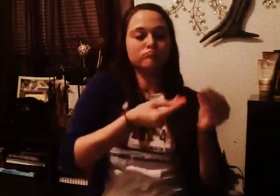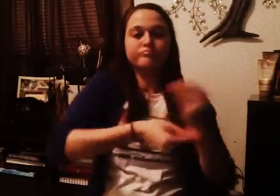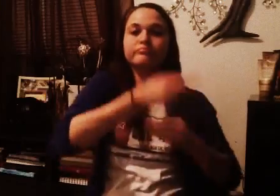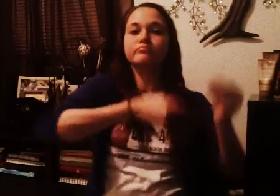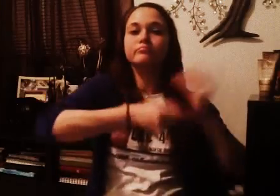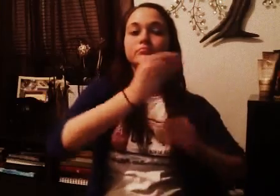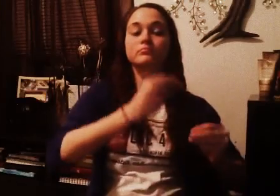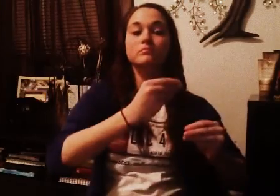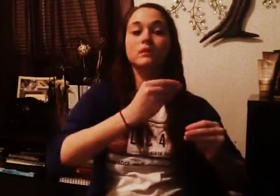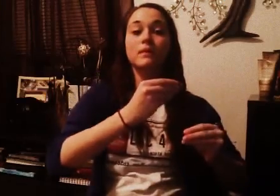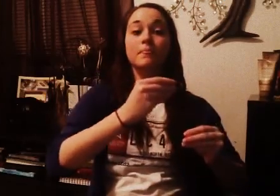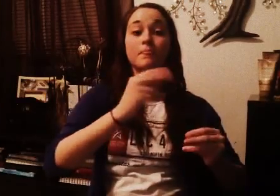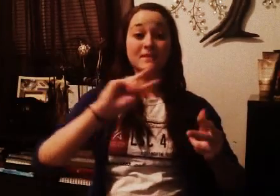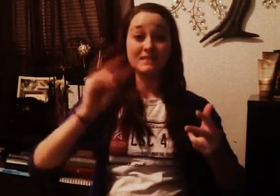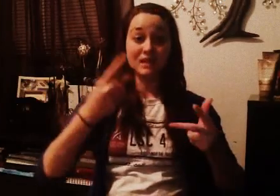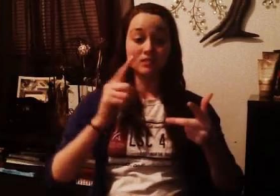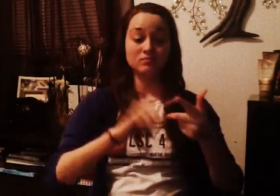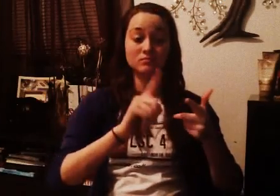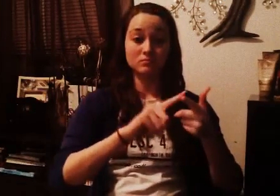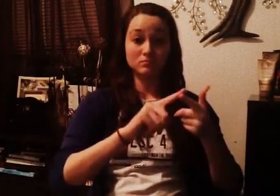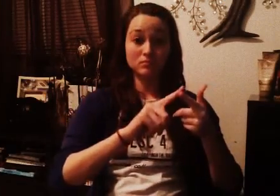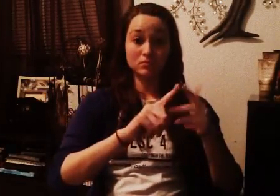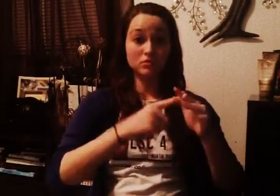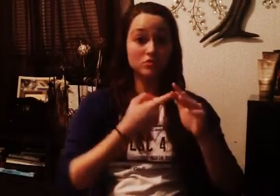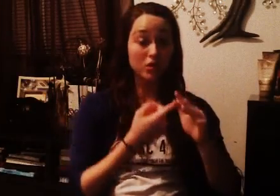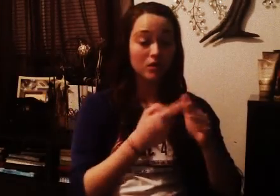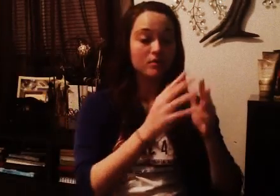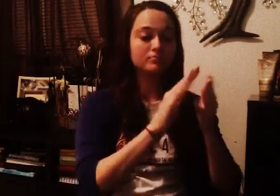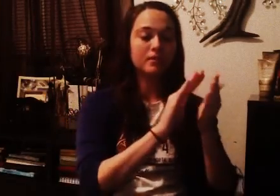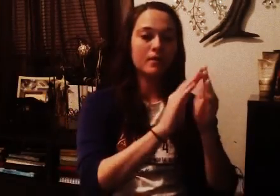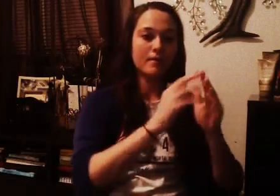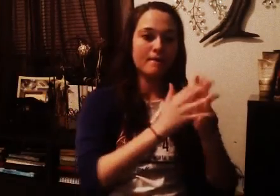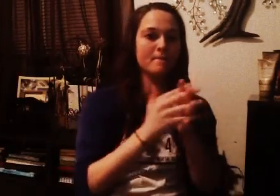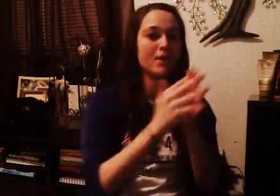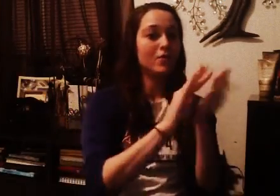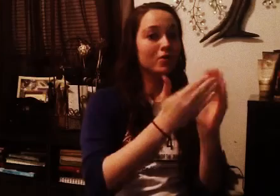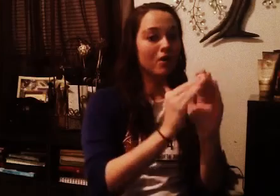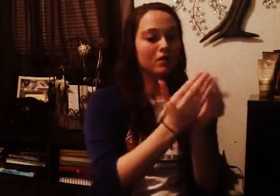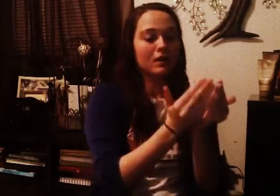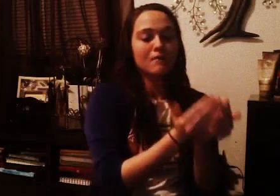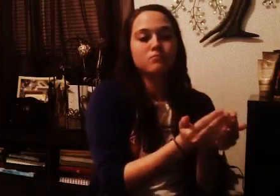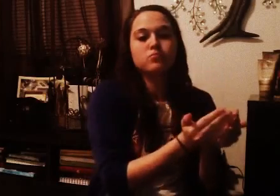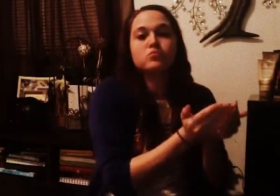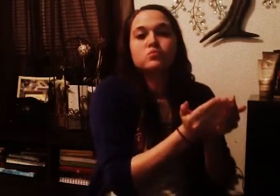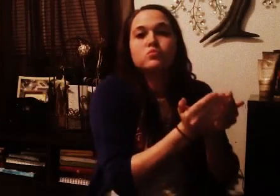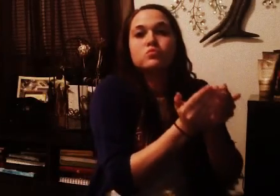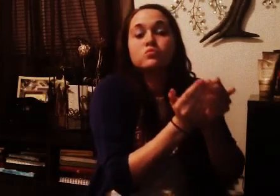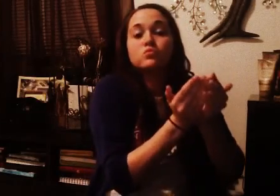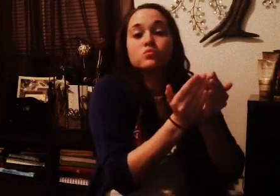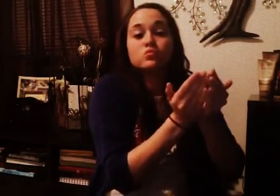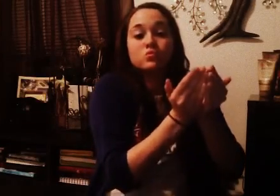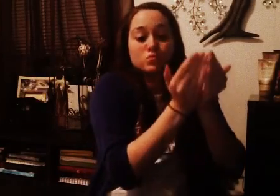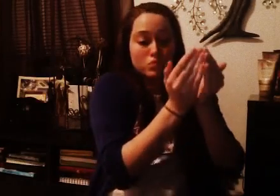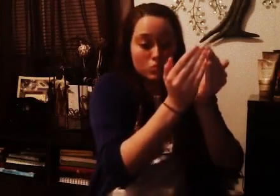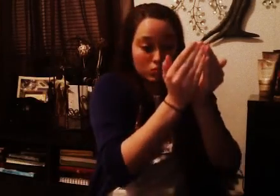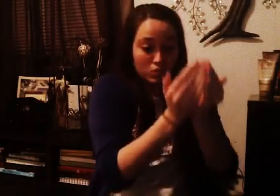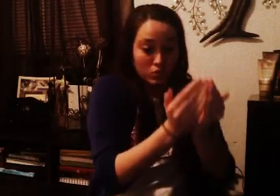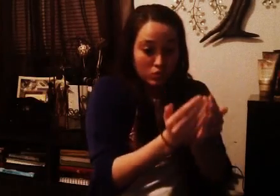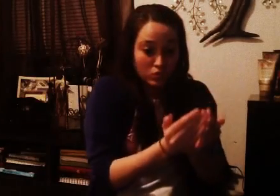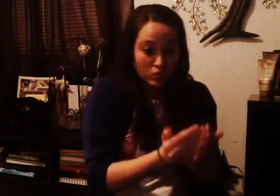The second triangular trade route began when ships from the American colonies sailed to the West Indies carrying food products and